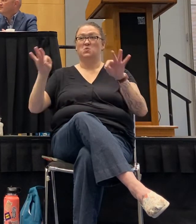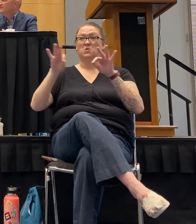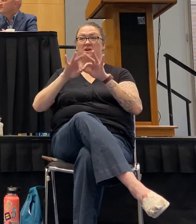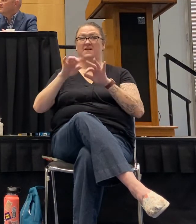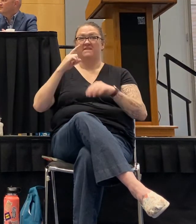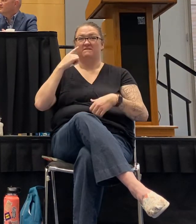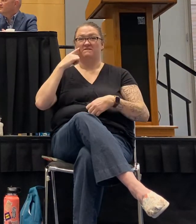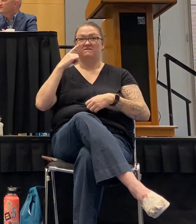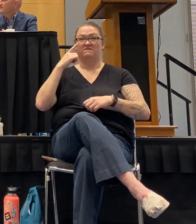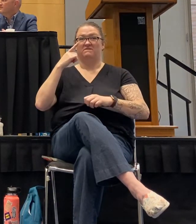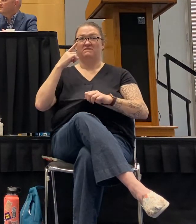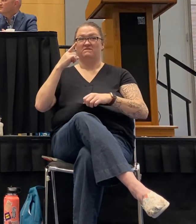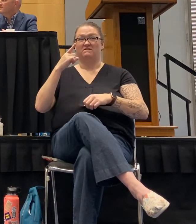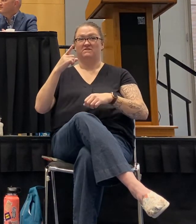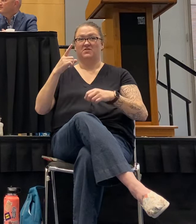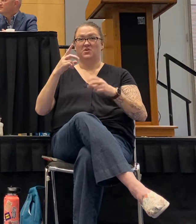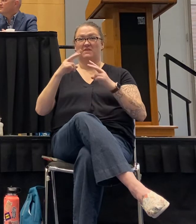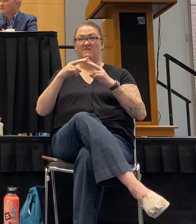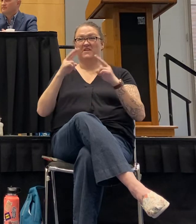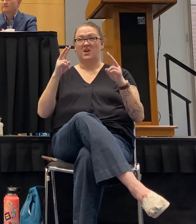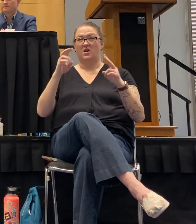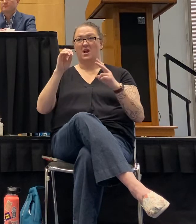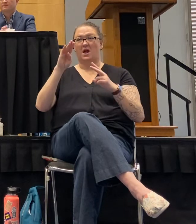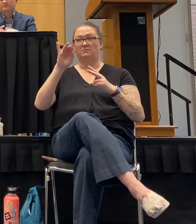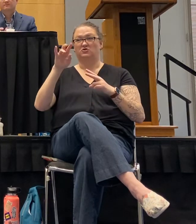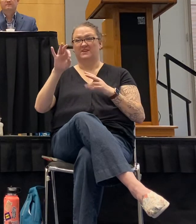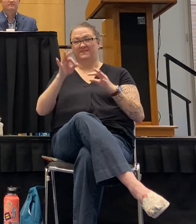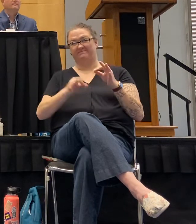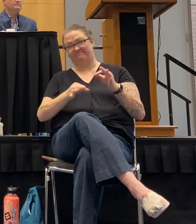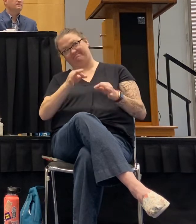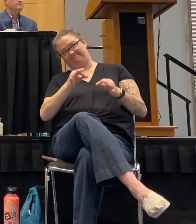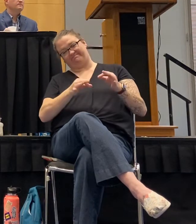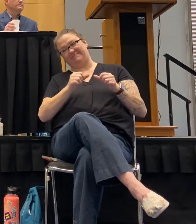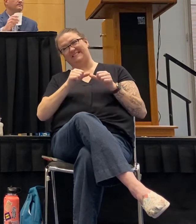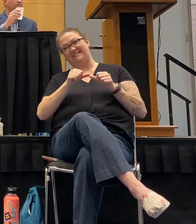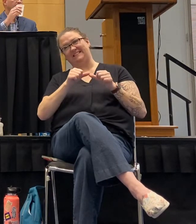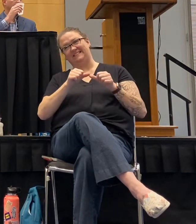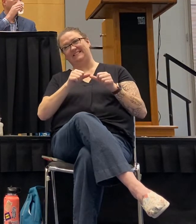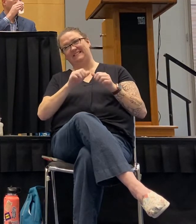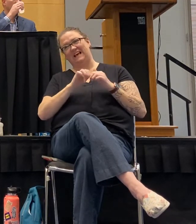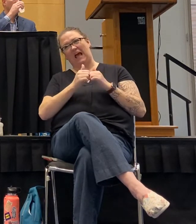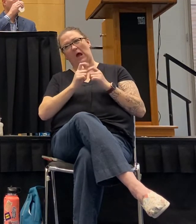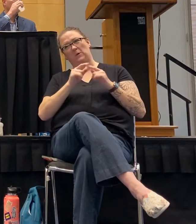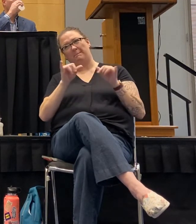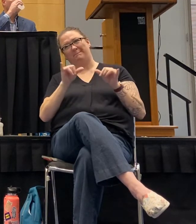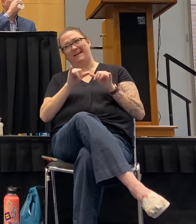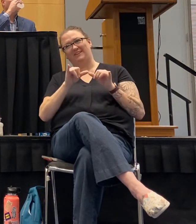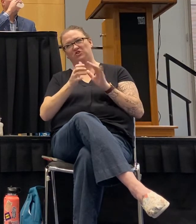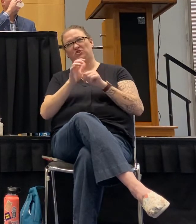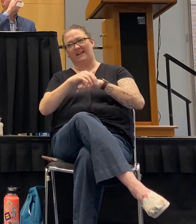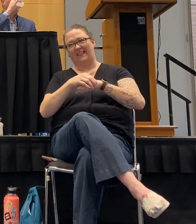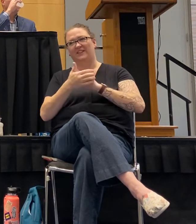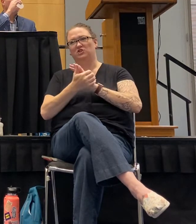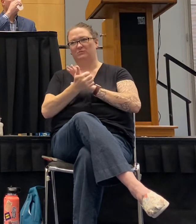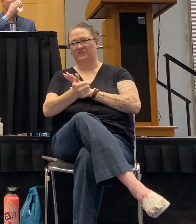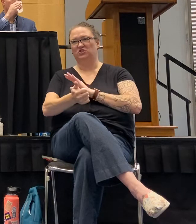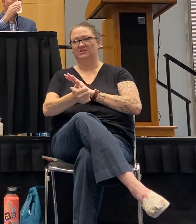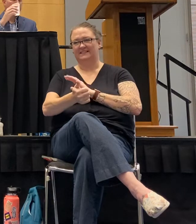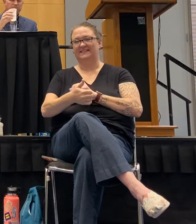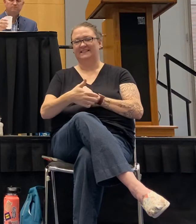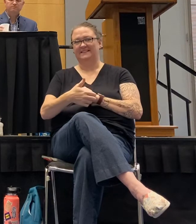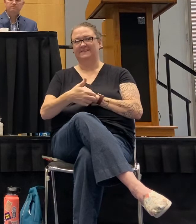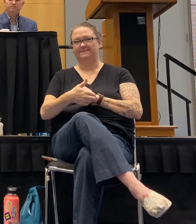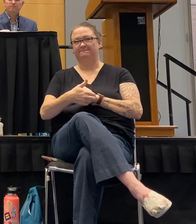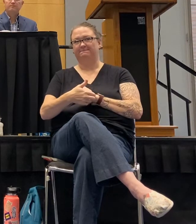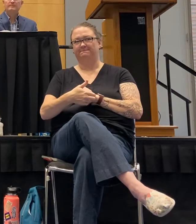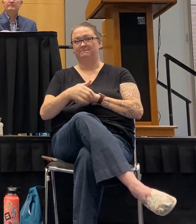have a very objective and consistent way to measure the English proficiency